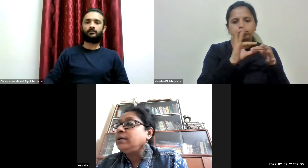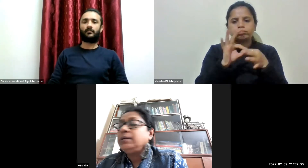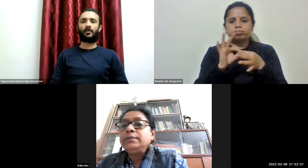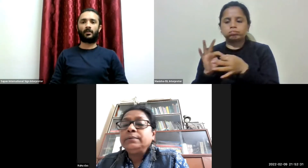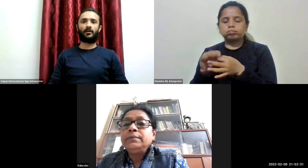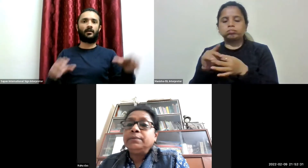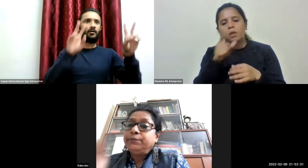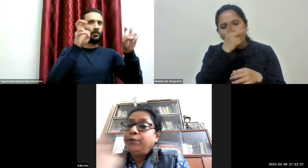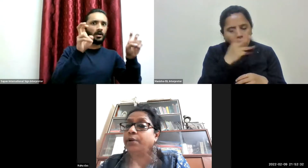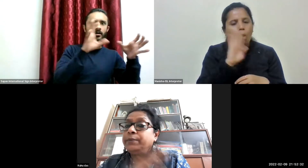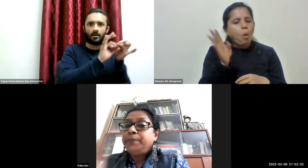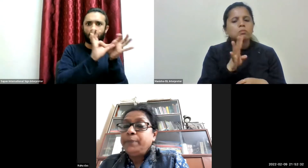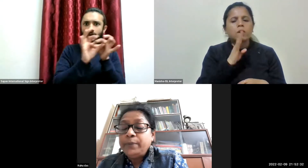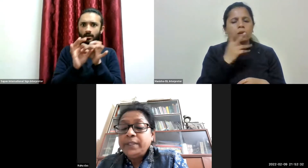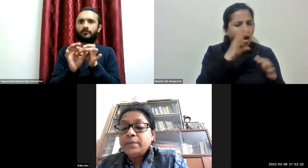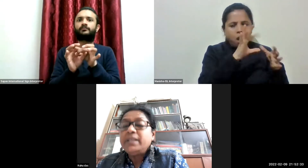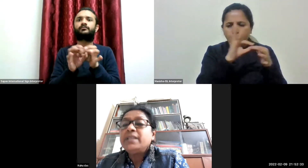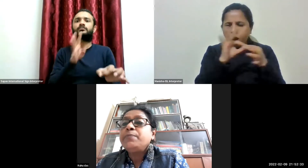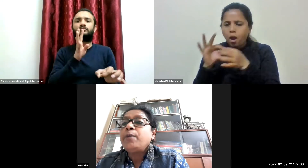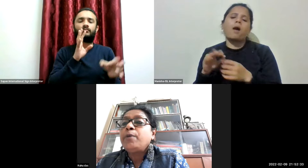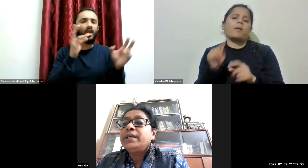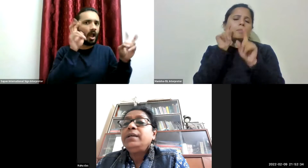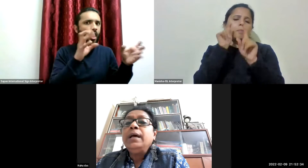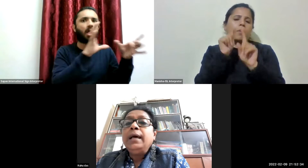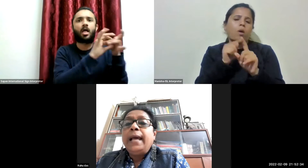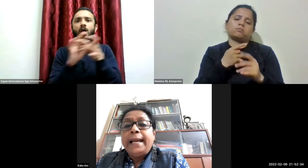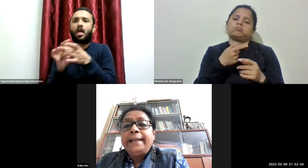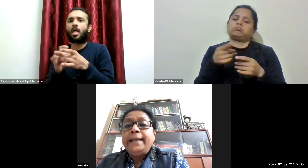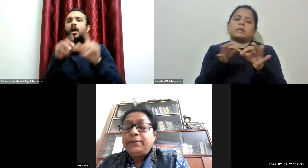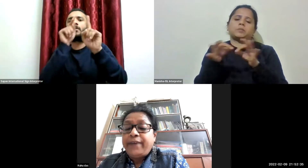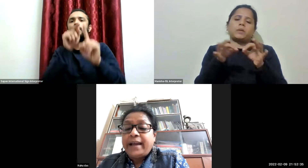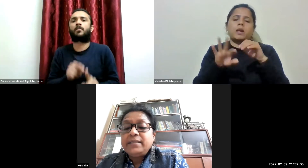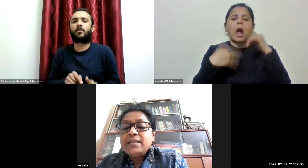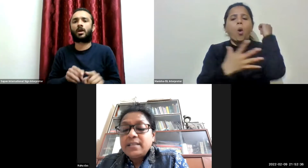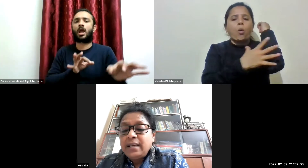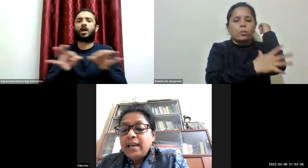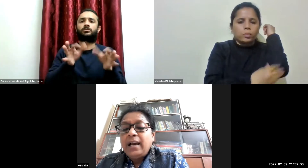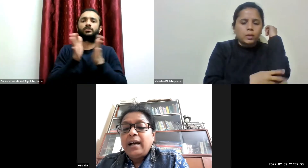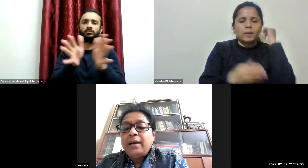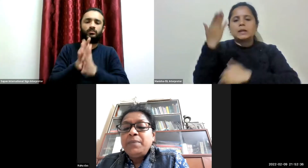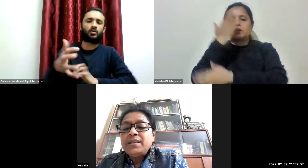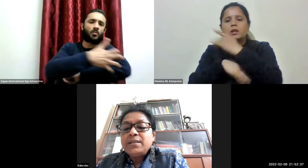works for people with disabilities, the poverty and the other factors.